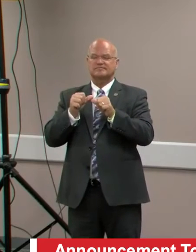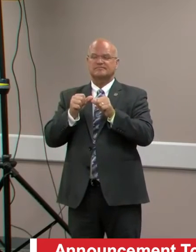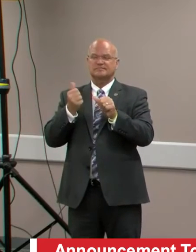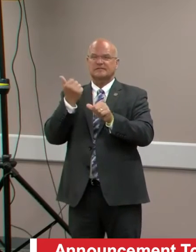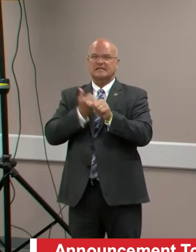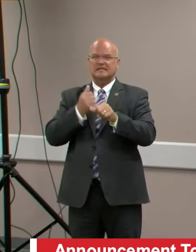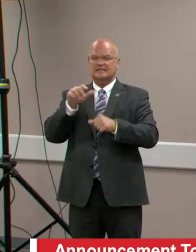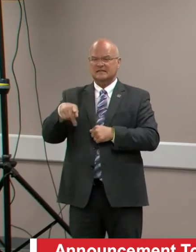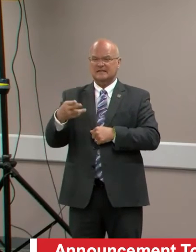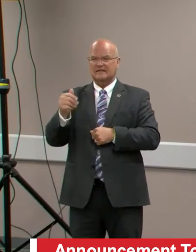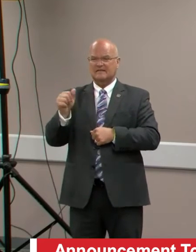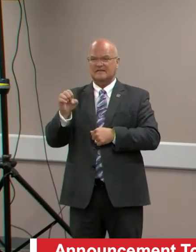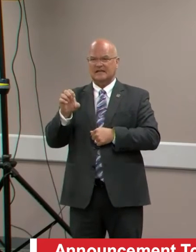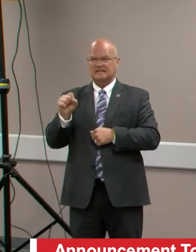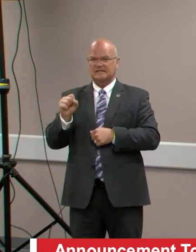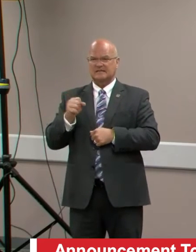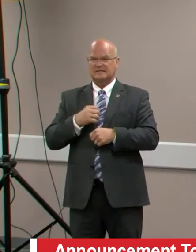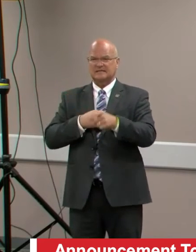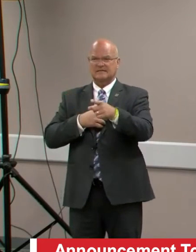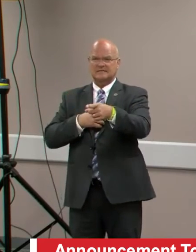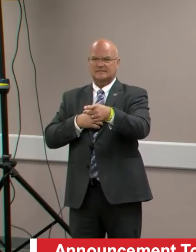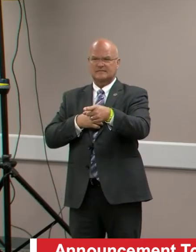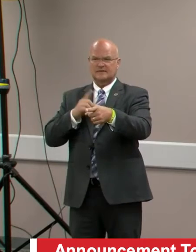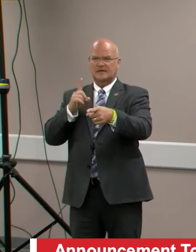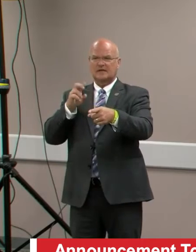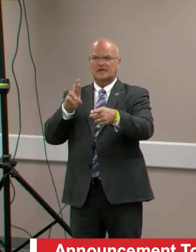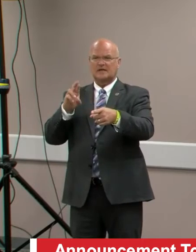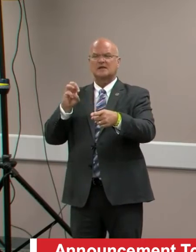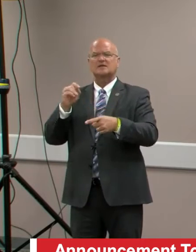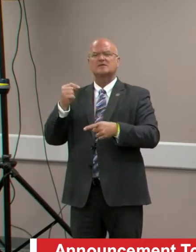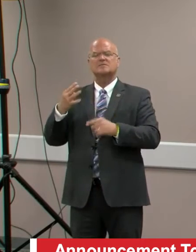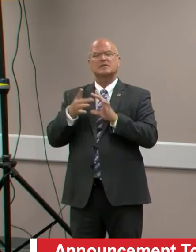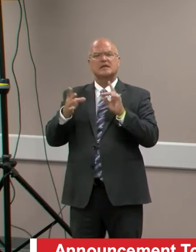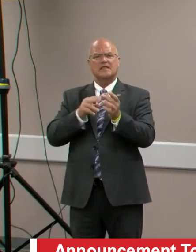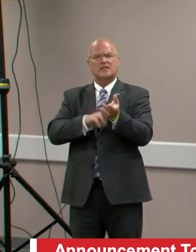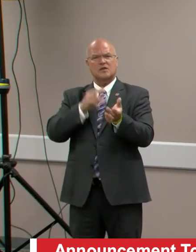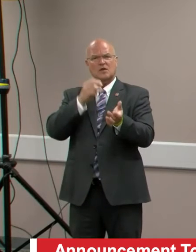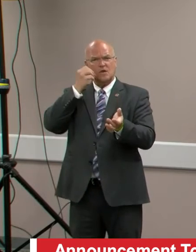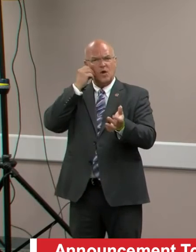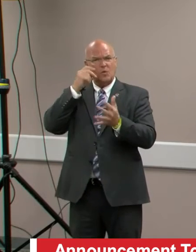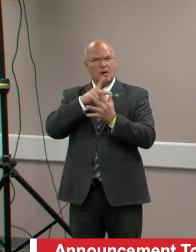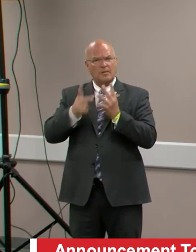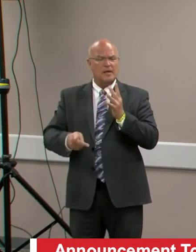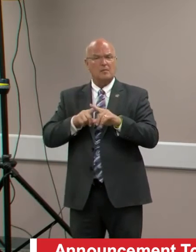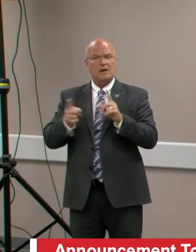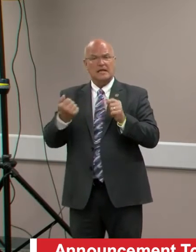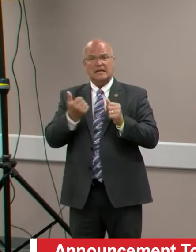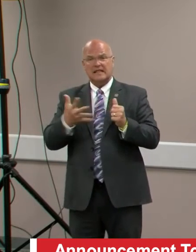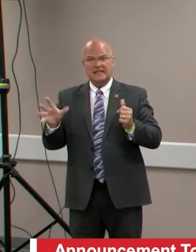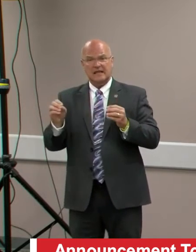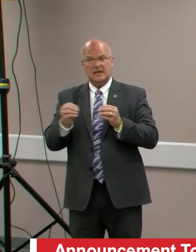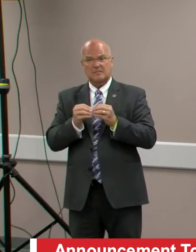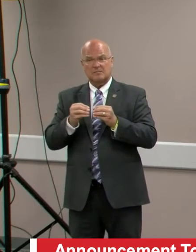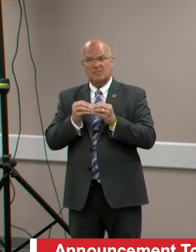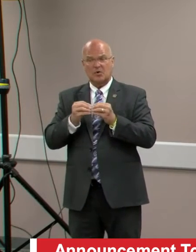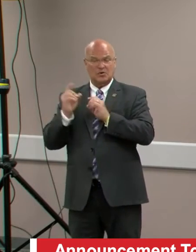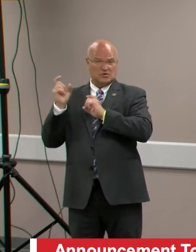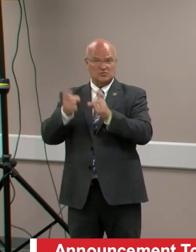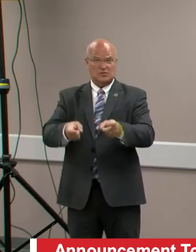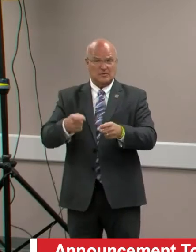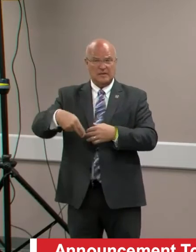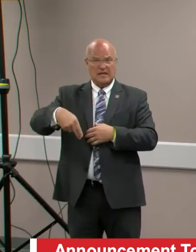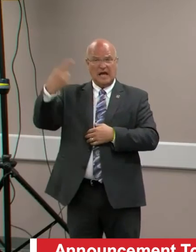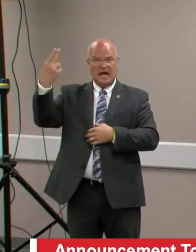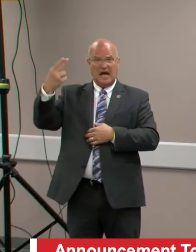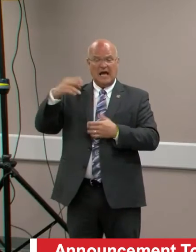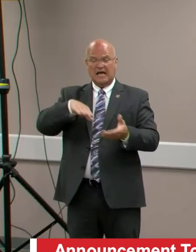of the phases. Yes? Dr. Smith mentioned the nursing home population, but is there anything else that could be contributing to the